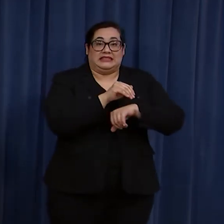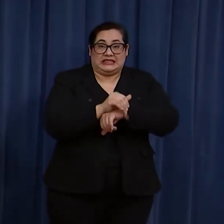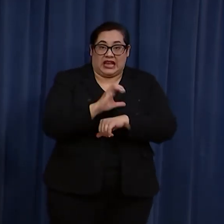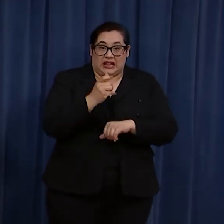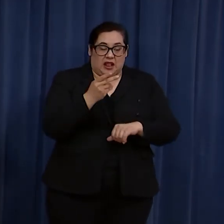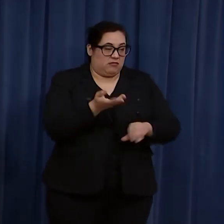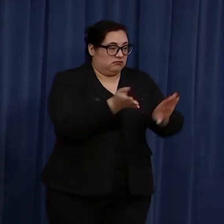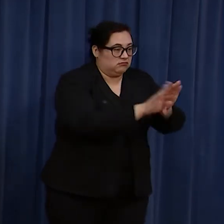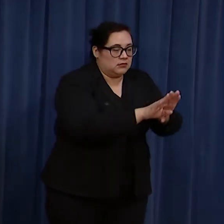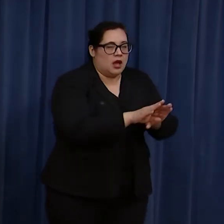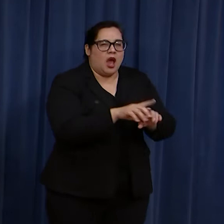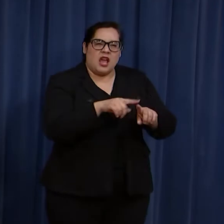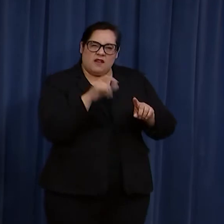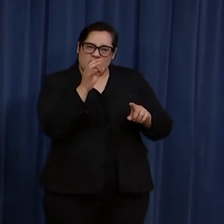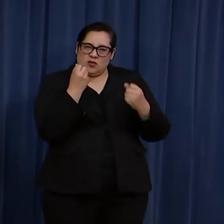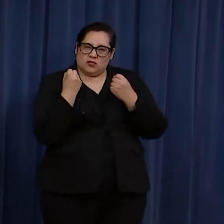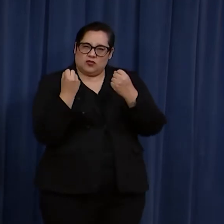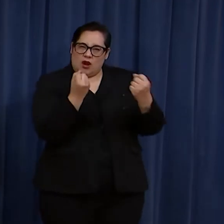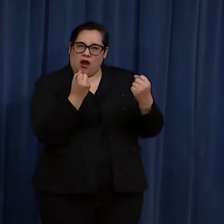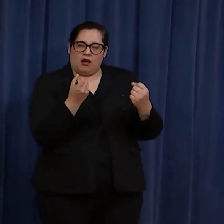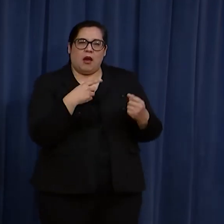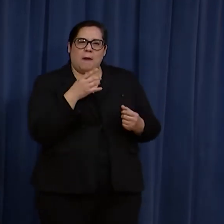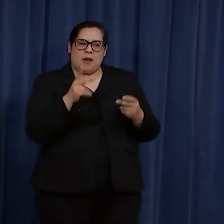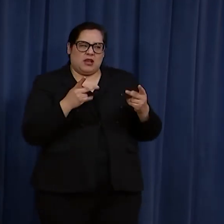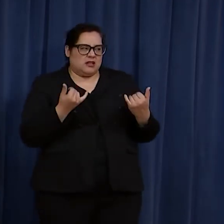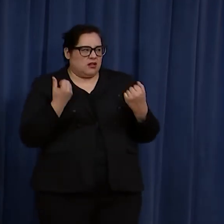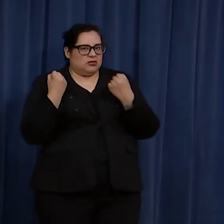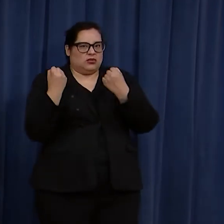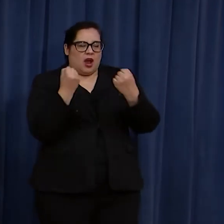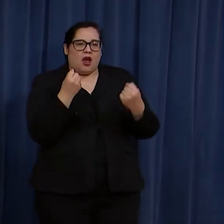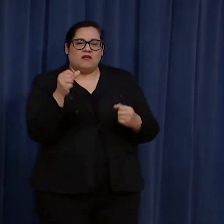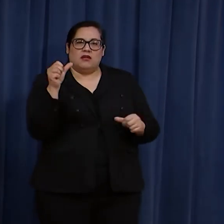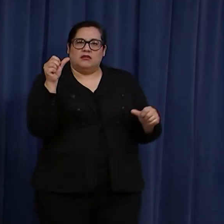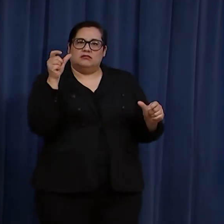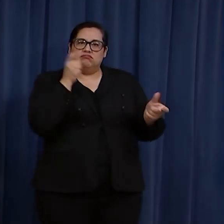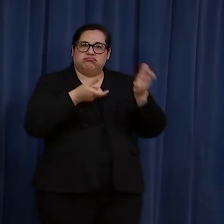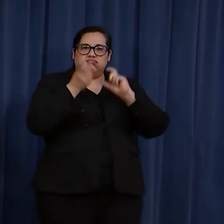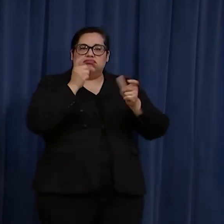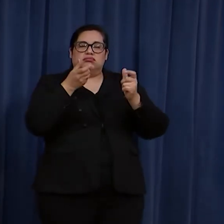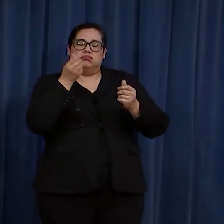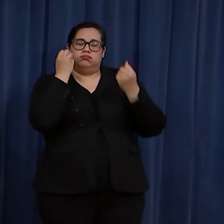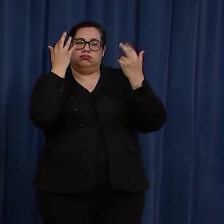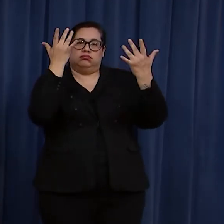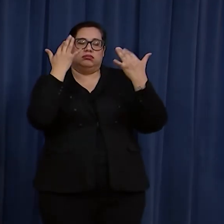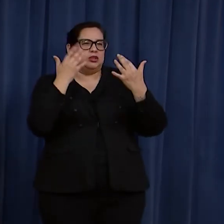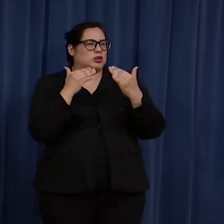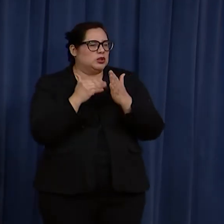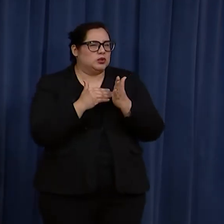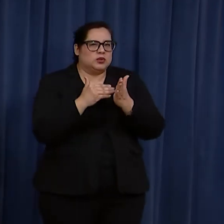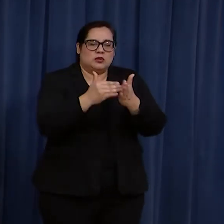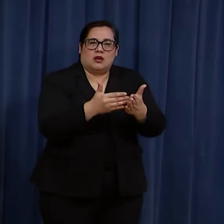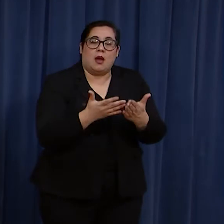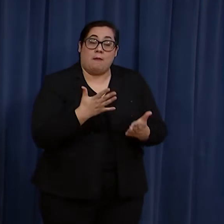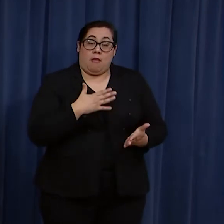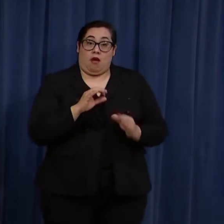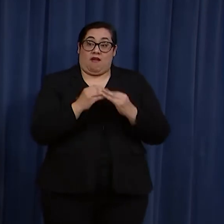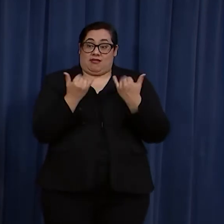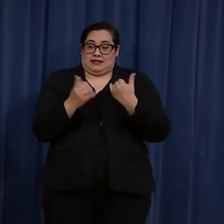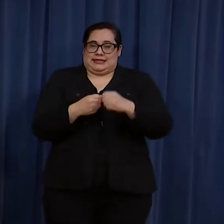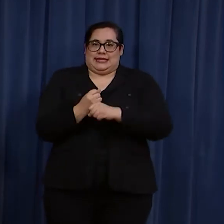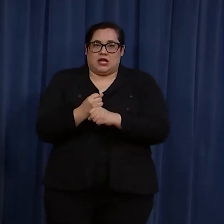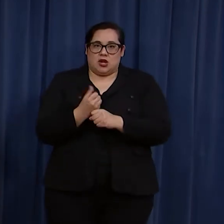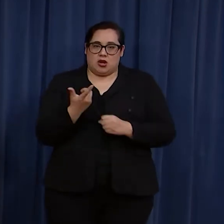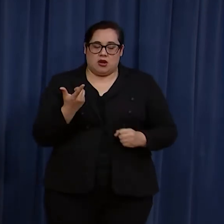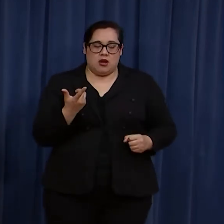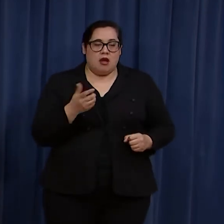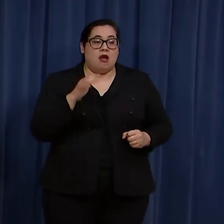driving under the influence cases still are much too numerous. My office, just this year